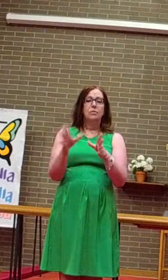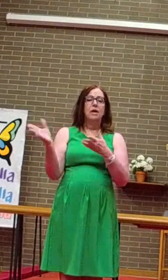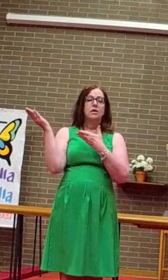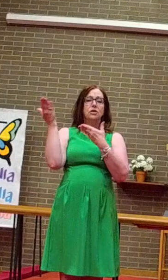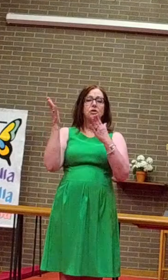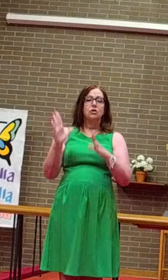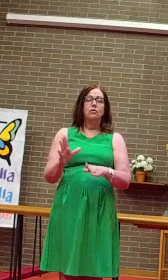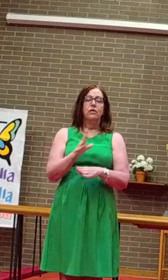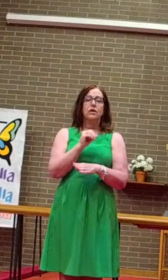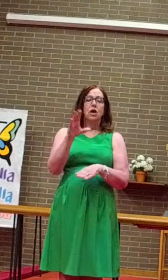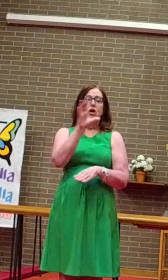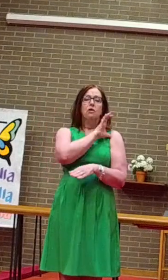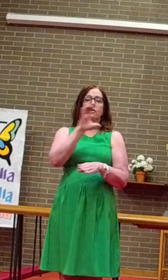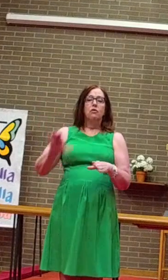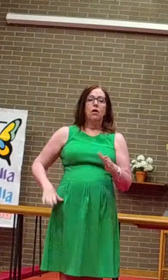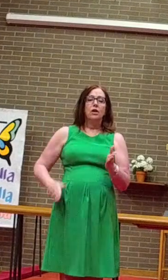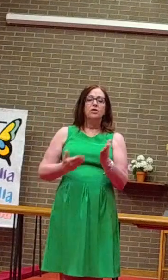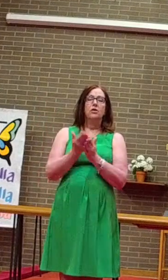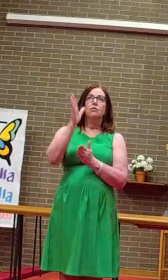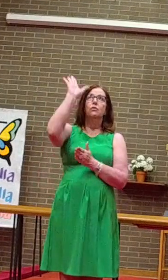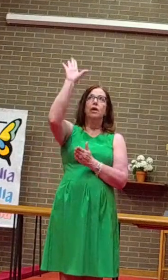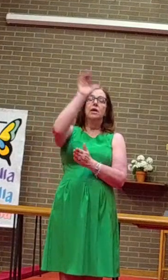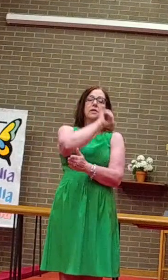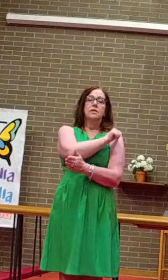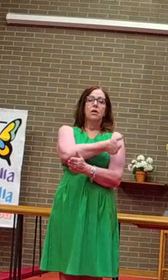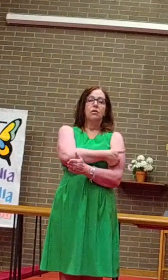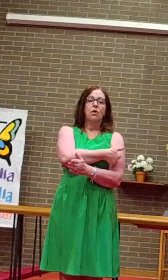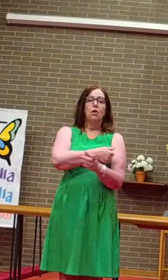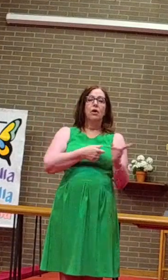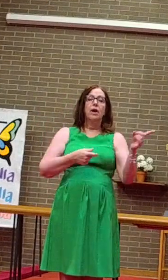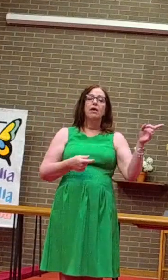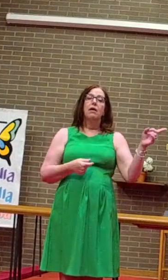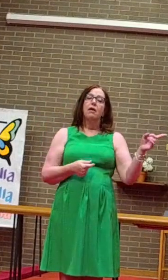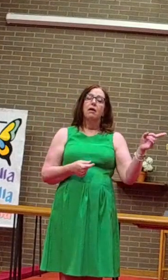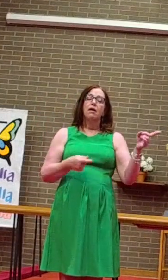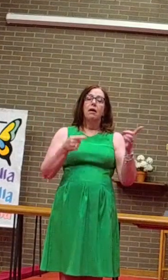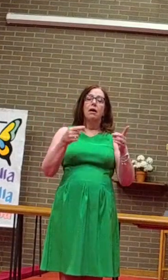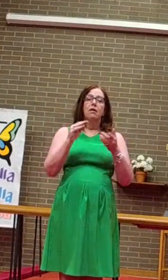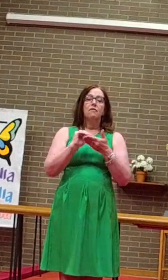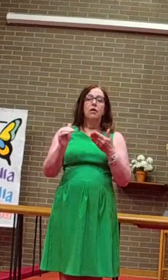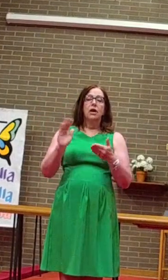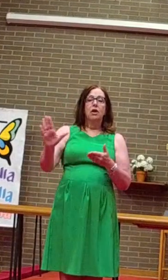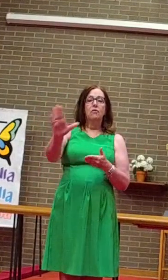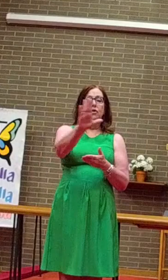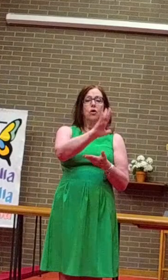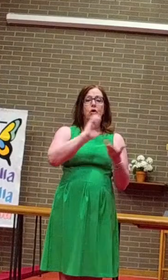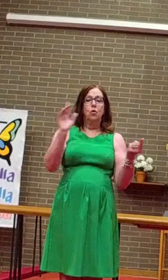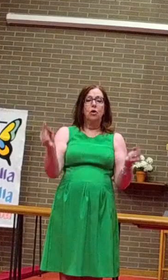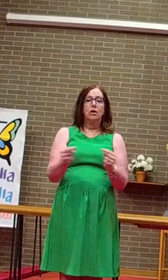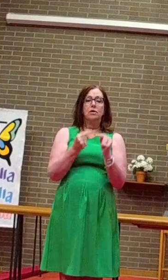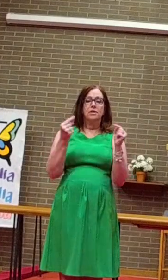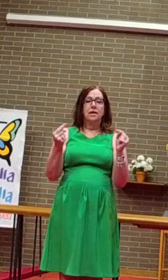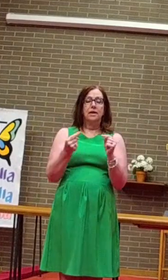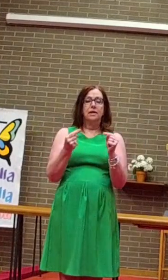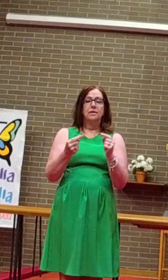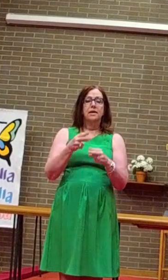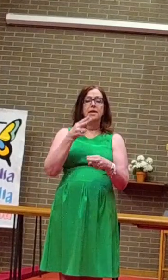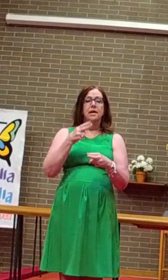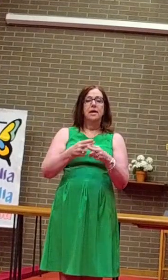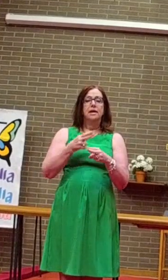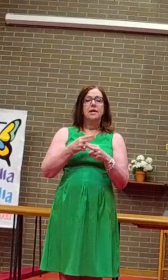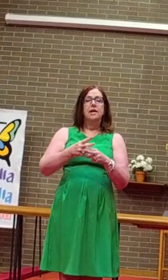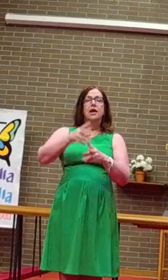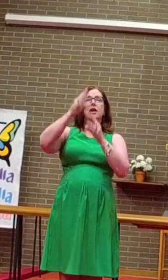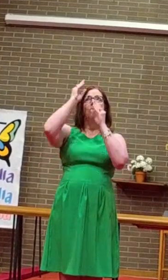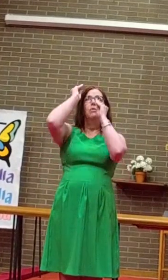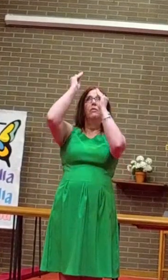Christ, and by his authority, I forgive you all of your sins. In the